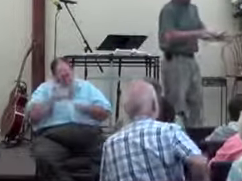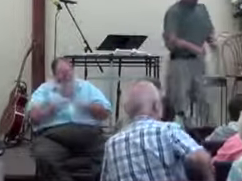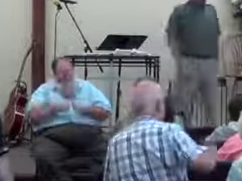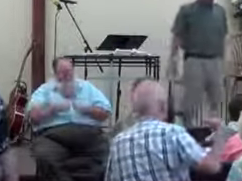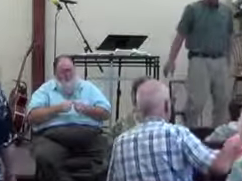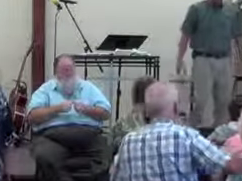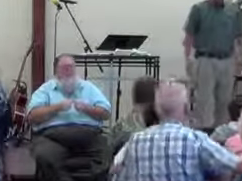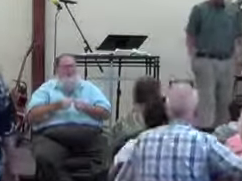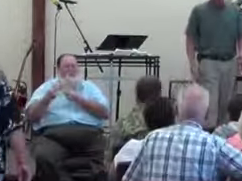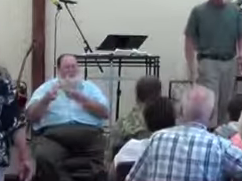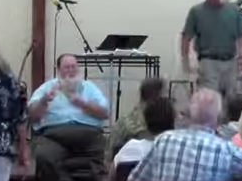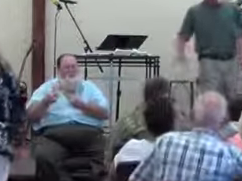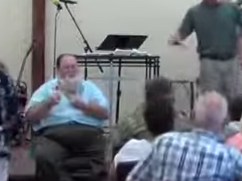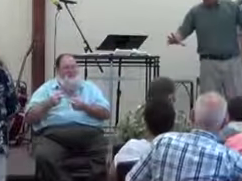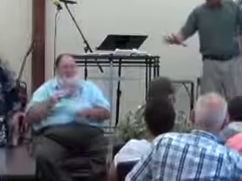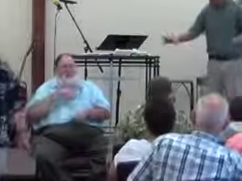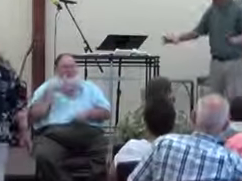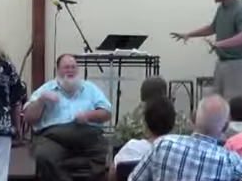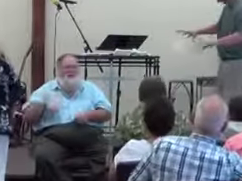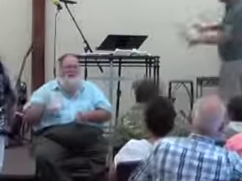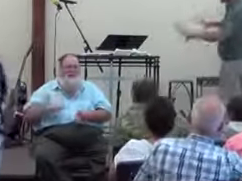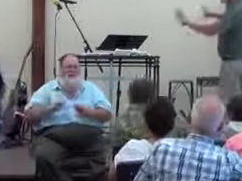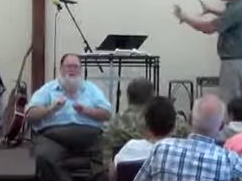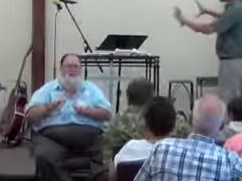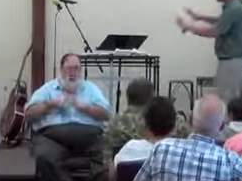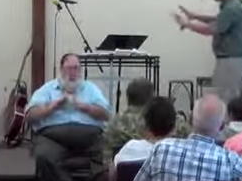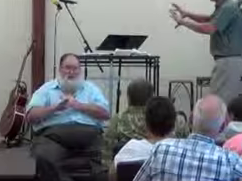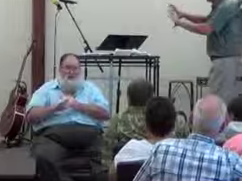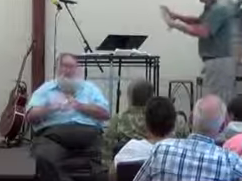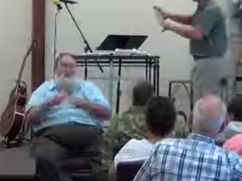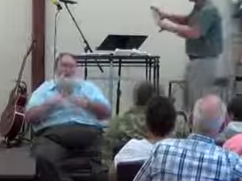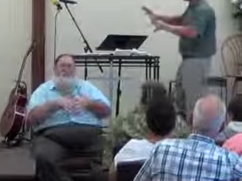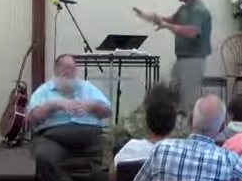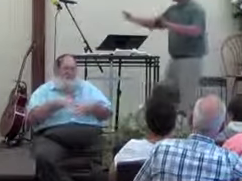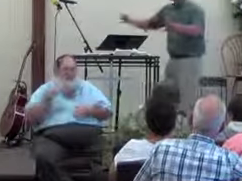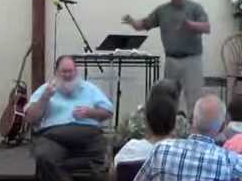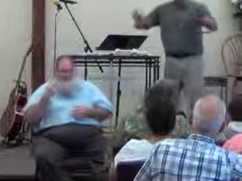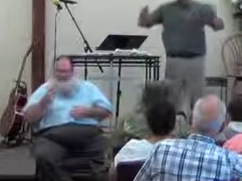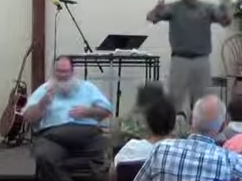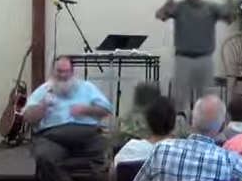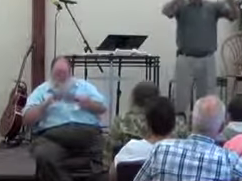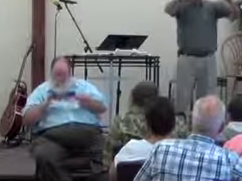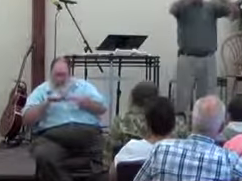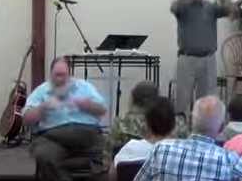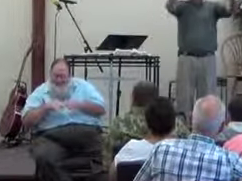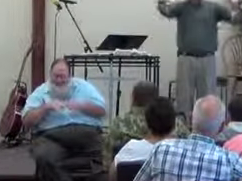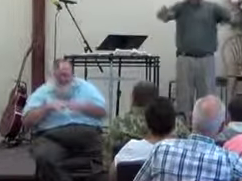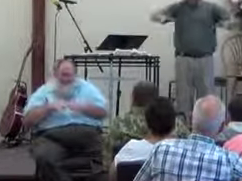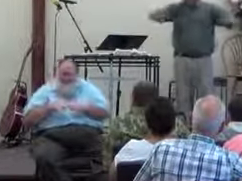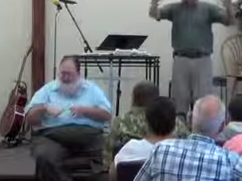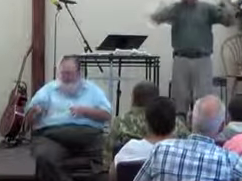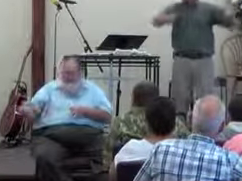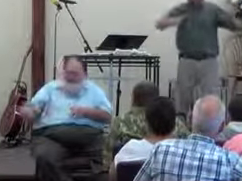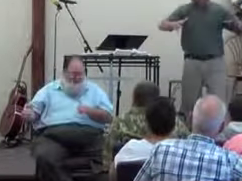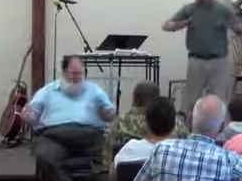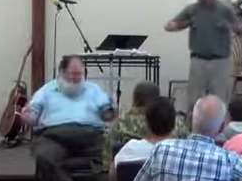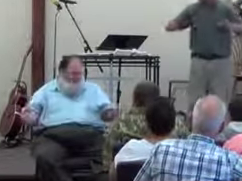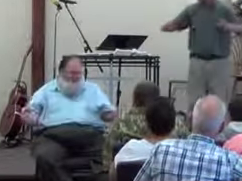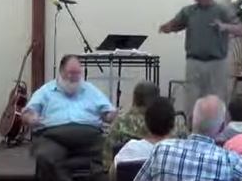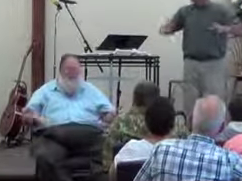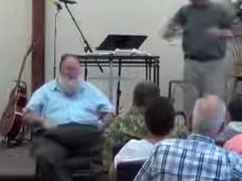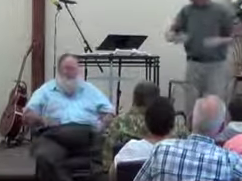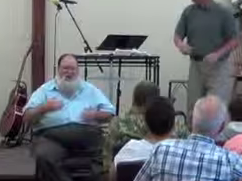into factories and things like that, and they would have these little idols set up everywhere, and they'd have this Buddha thing in a case